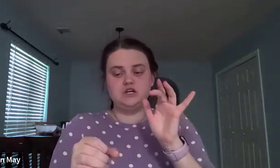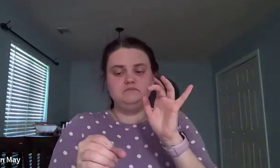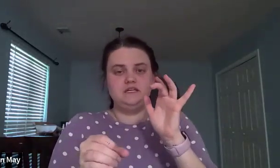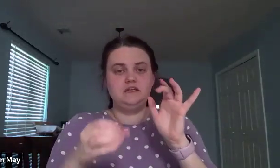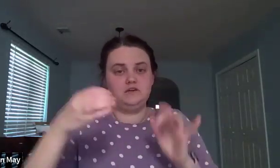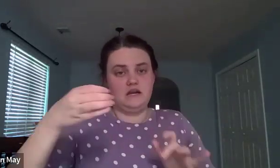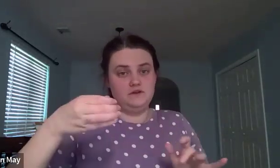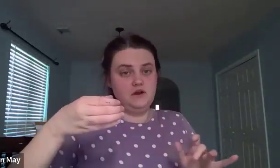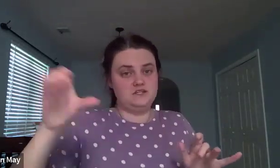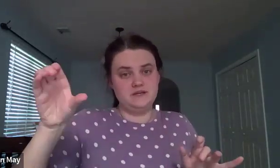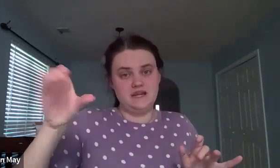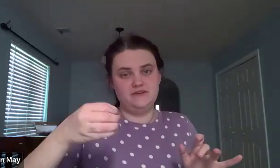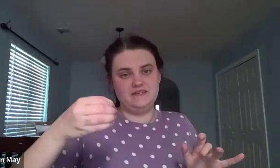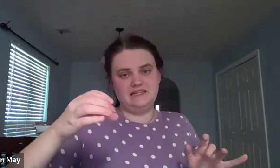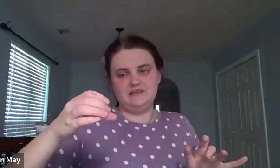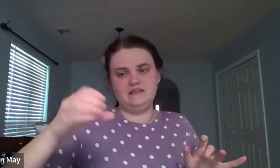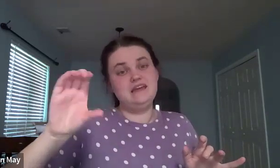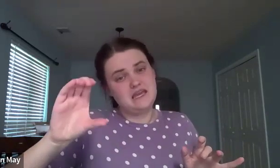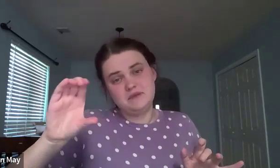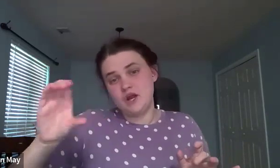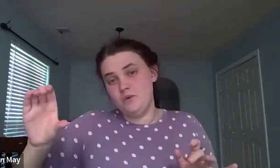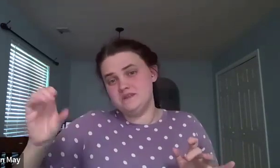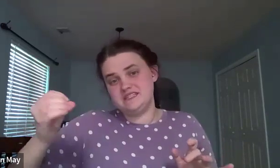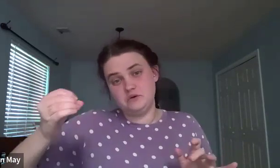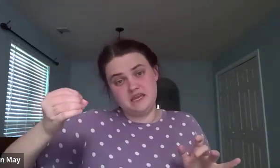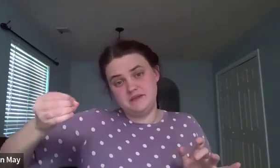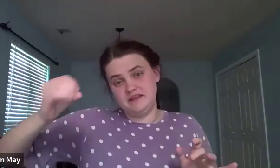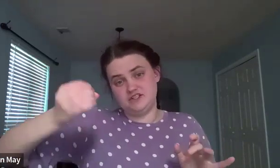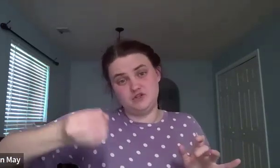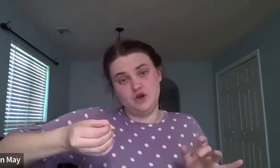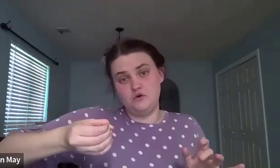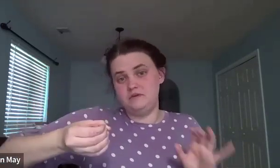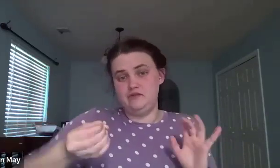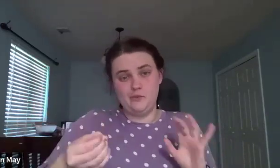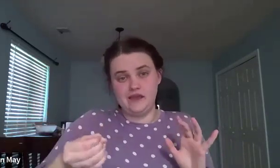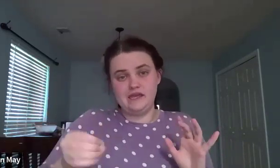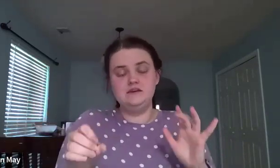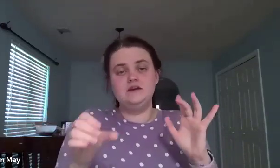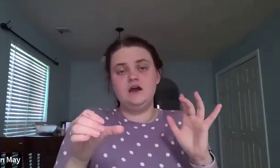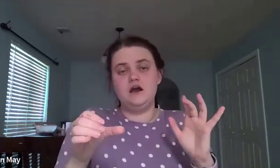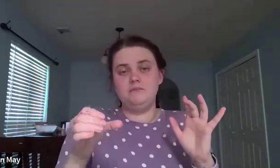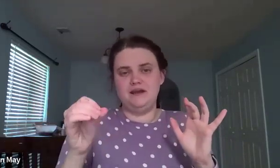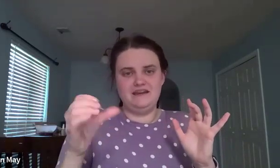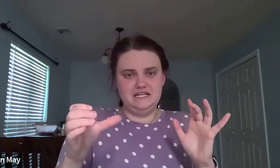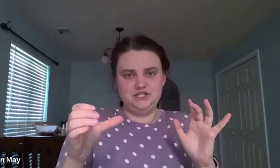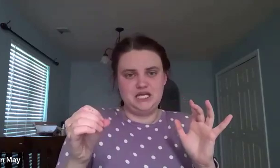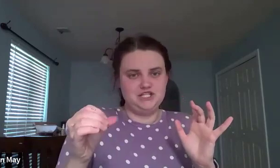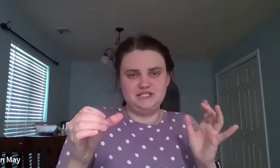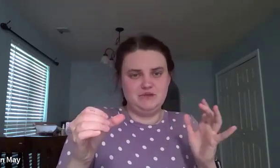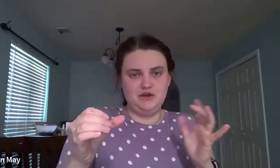gonna have your non-dominant kind of in this, like, it can be an open C or it can be like a O, either way. Mine kind of changes depending on when